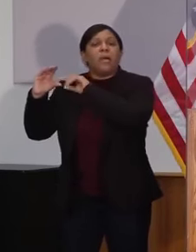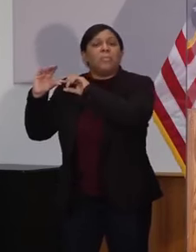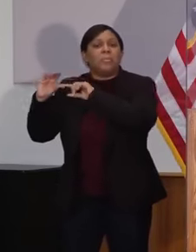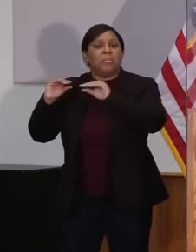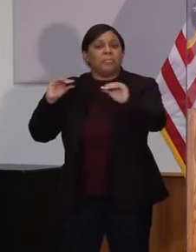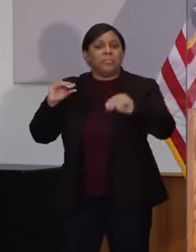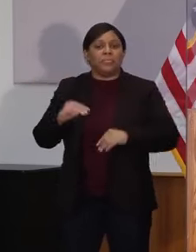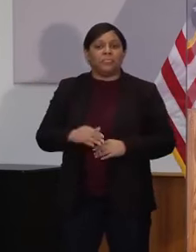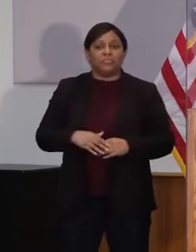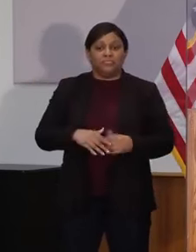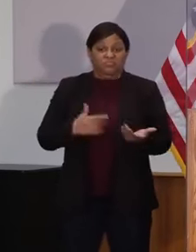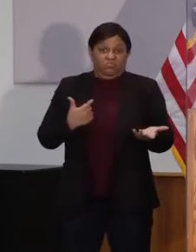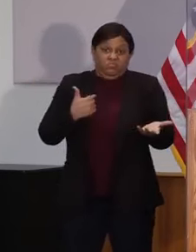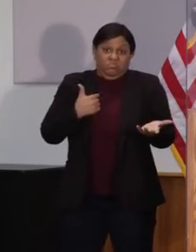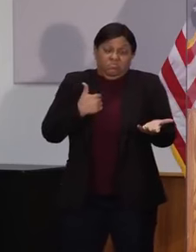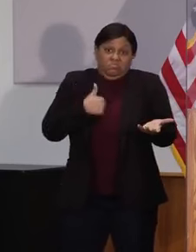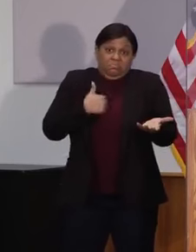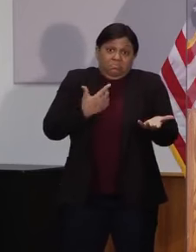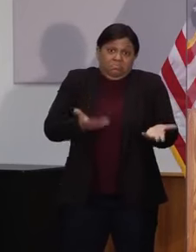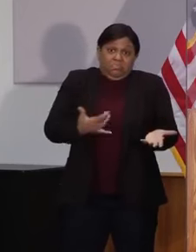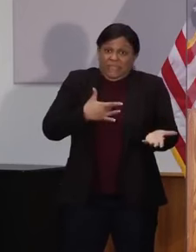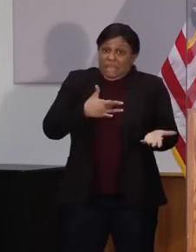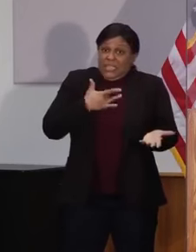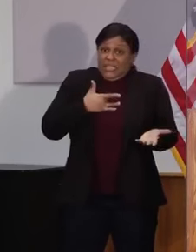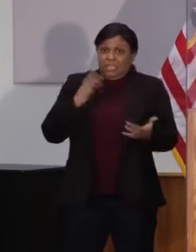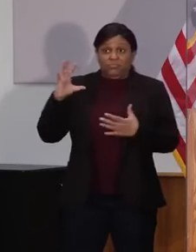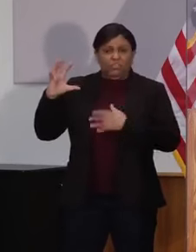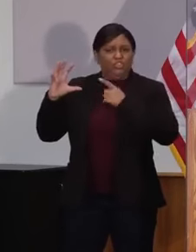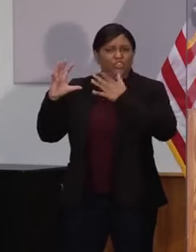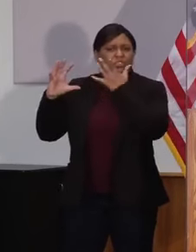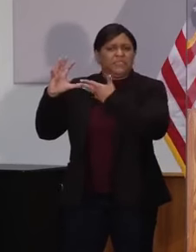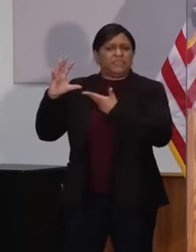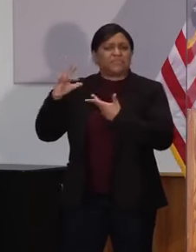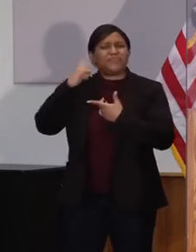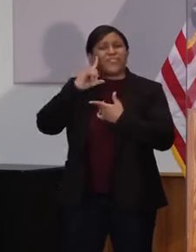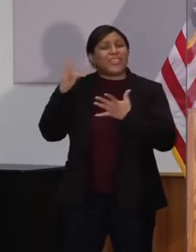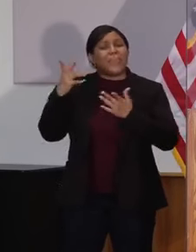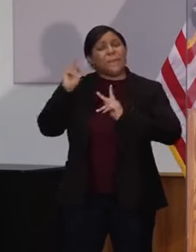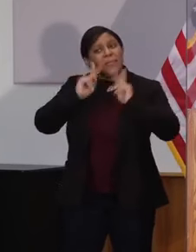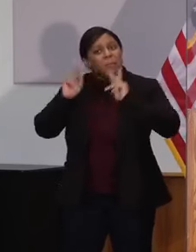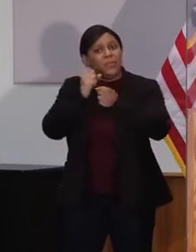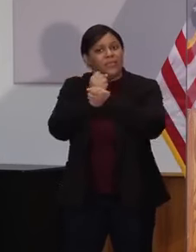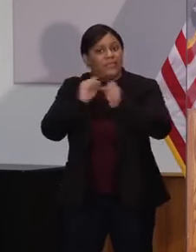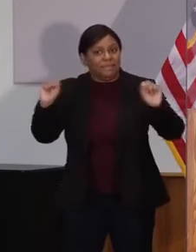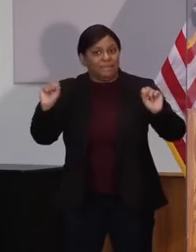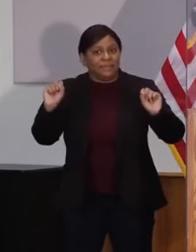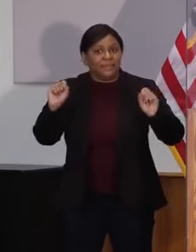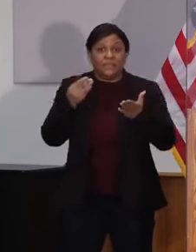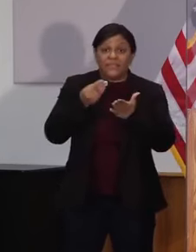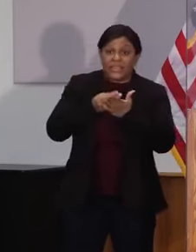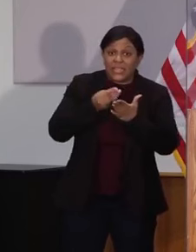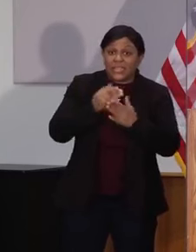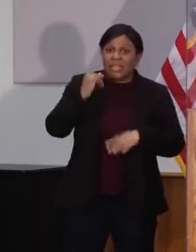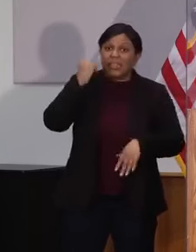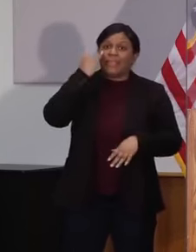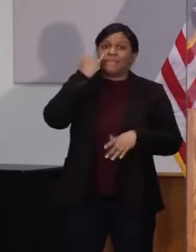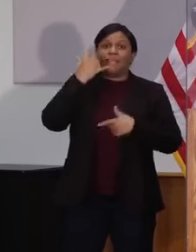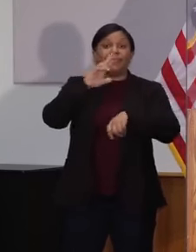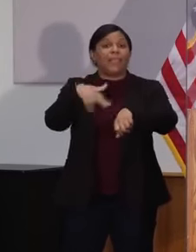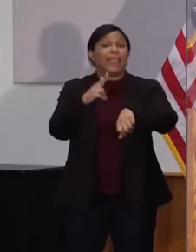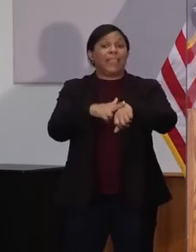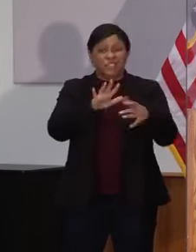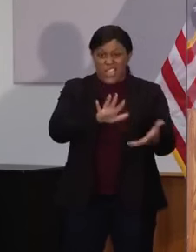not be opposed to the idea that it is a public safety fund, but it is as created. If we follow the model that we have for the natural disaster